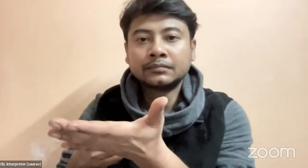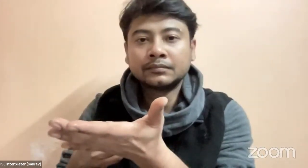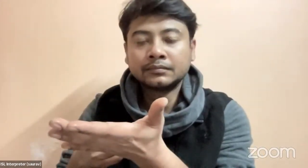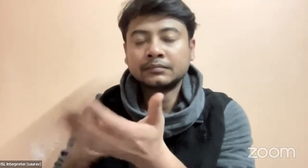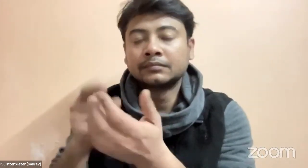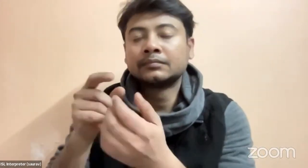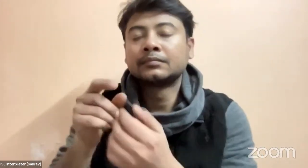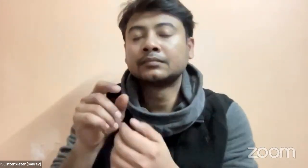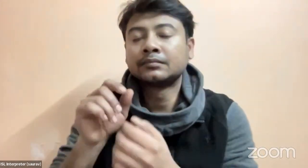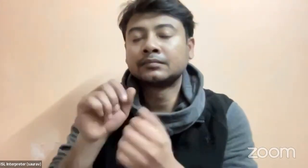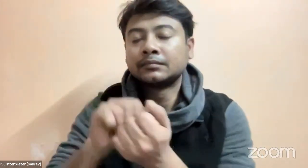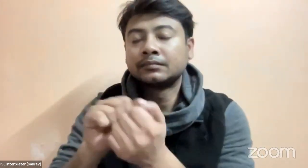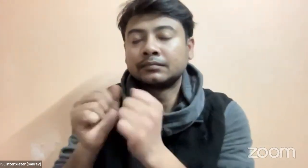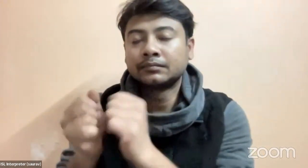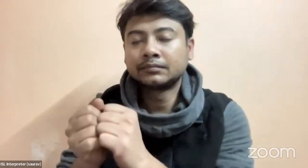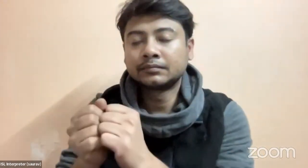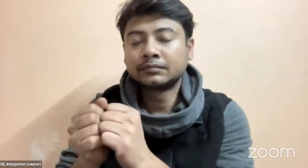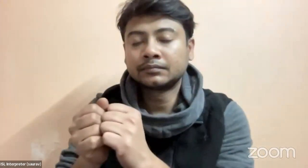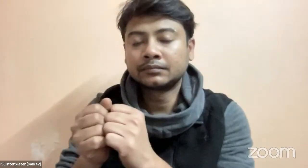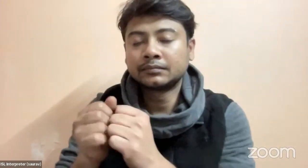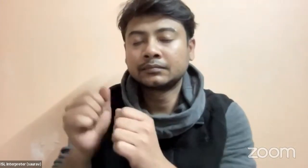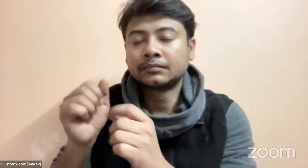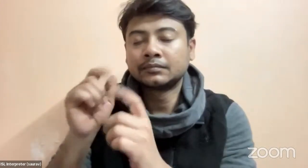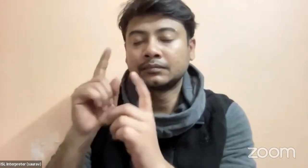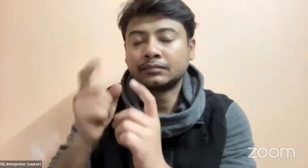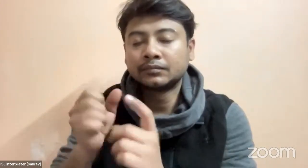Pataka Swami Guru Maharaj,